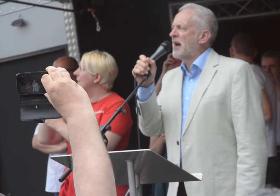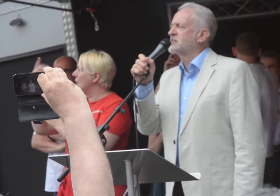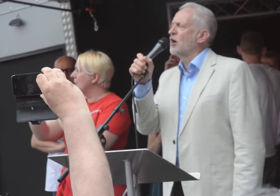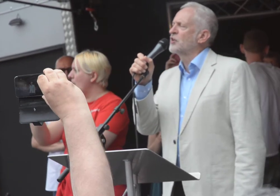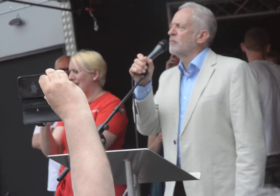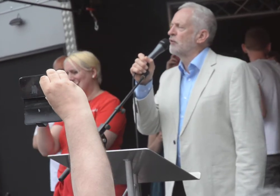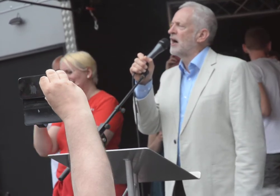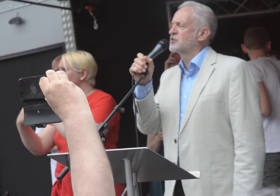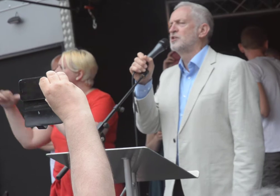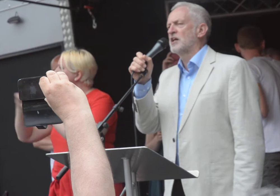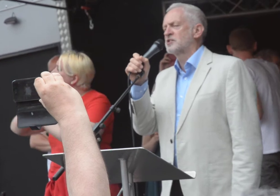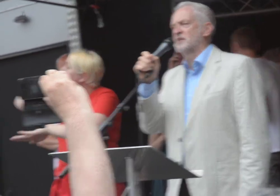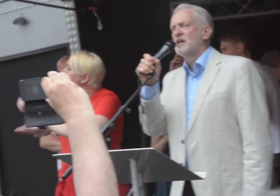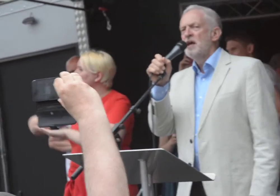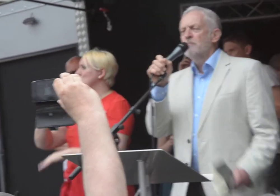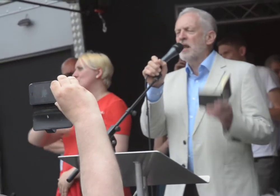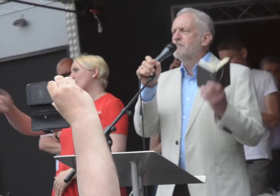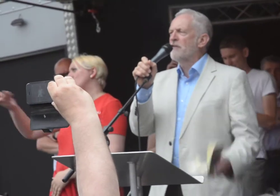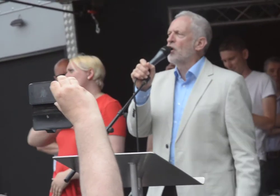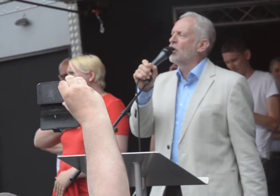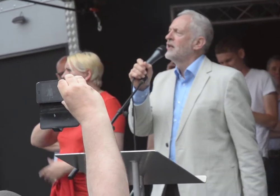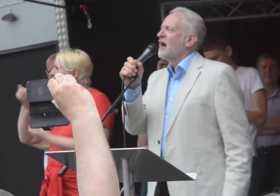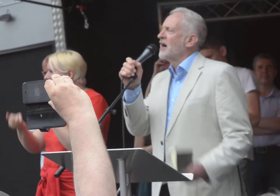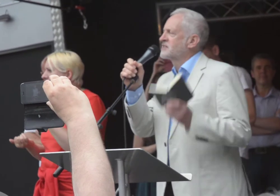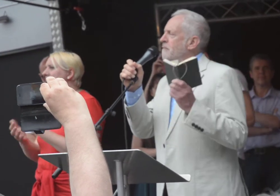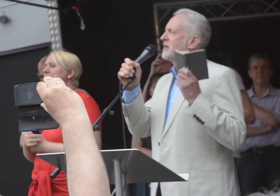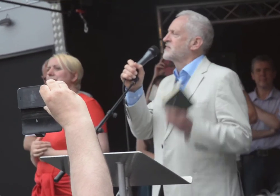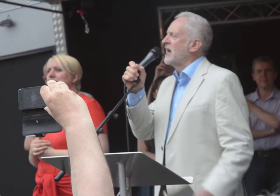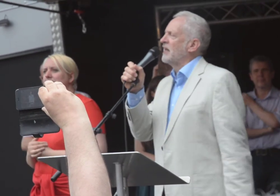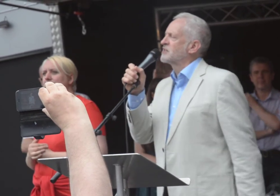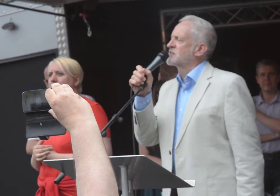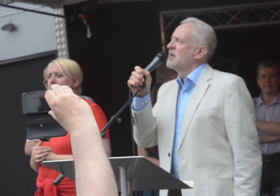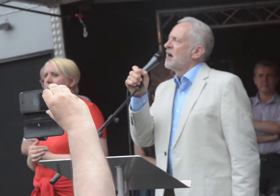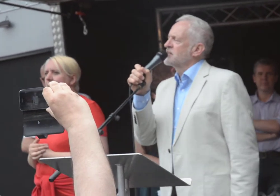is based on human rights and justice. But above all,